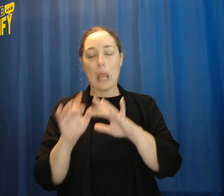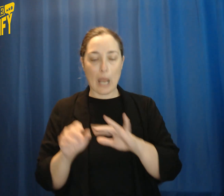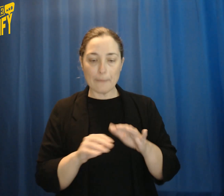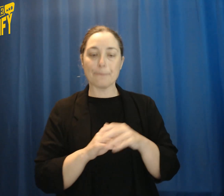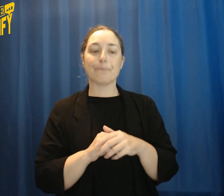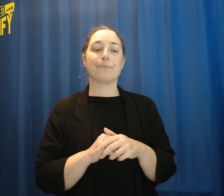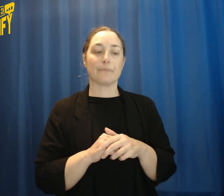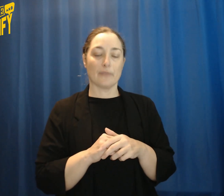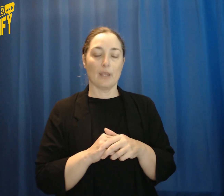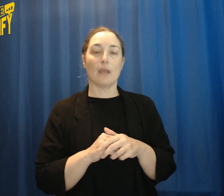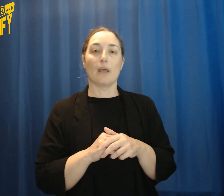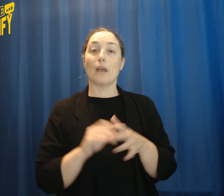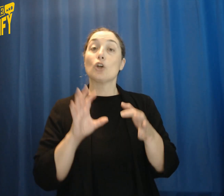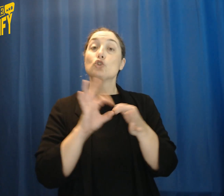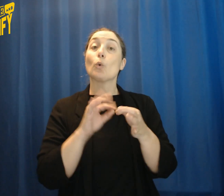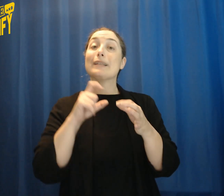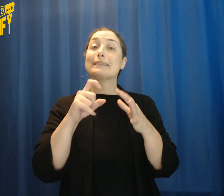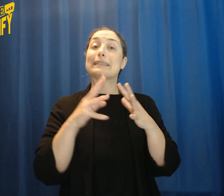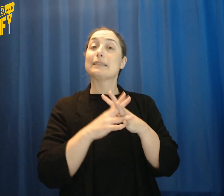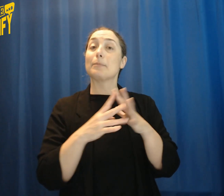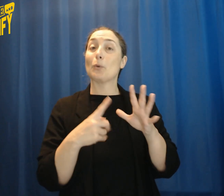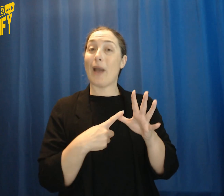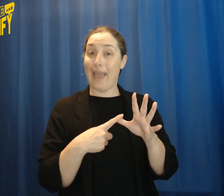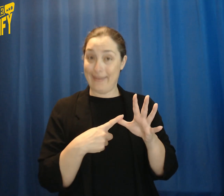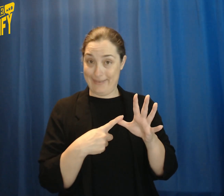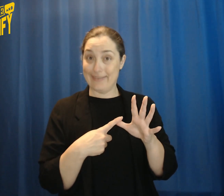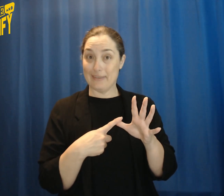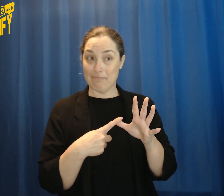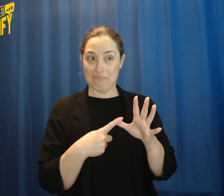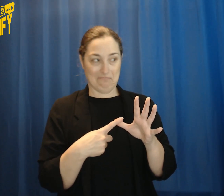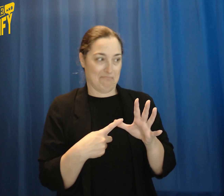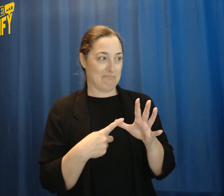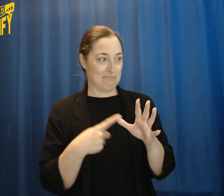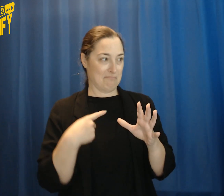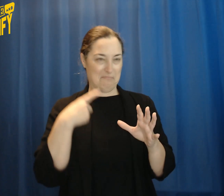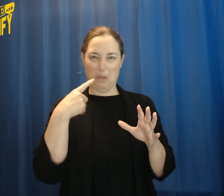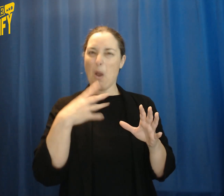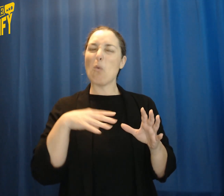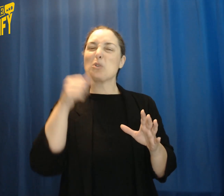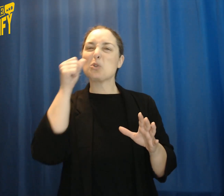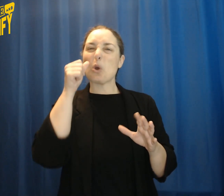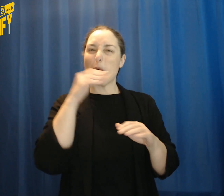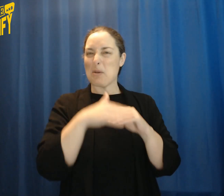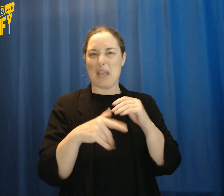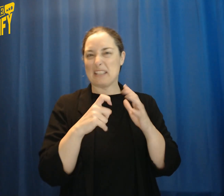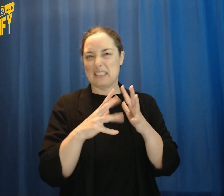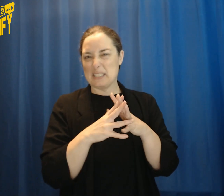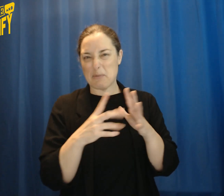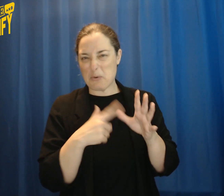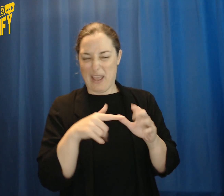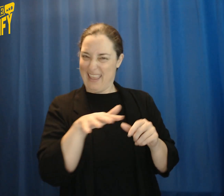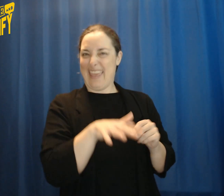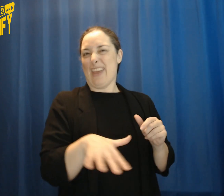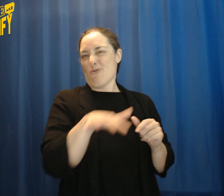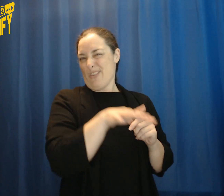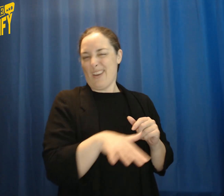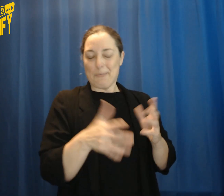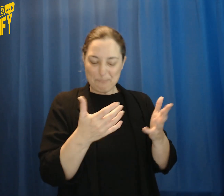things joined the CWA because I thought that I should know about things about the CWA. I was only like probably